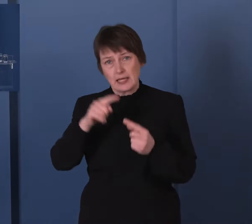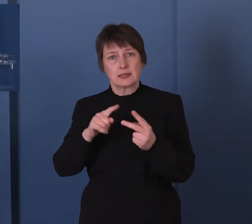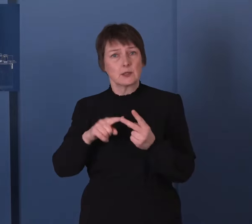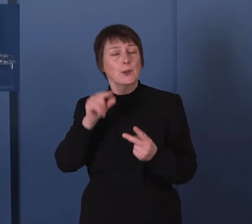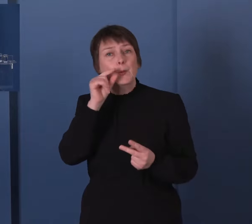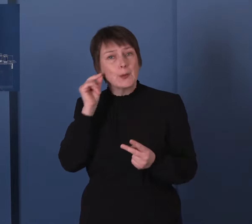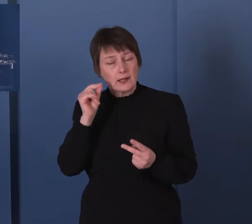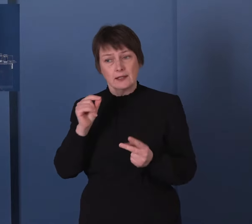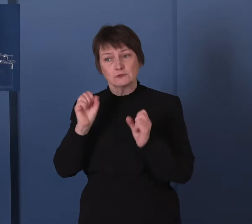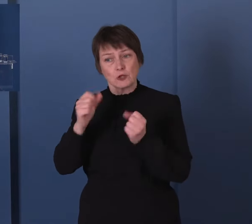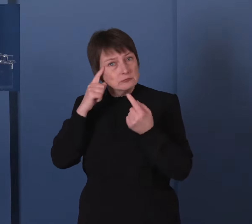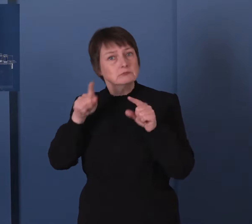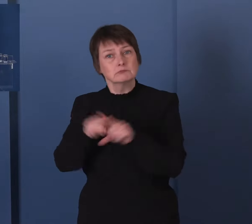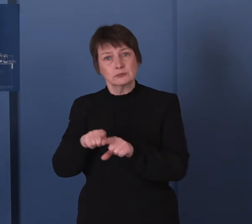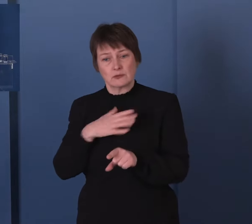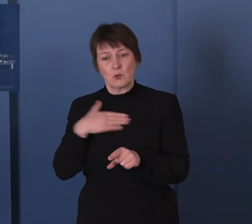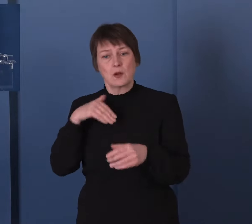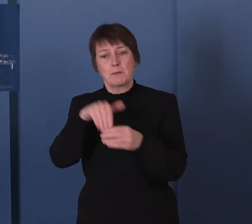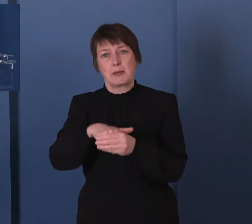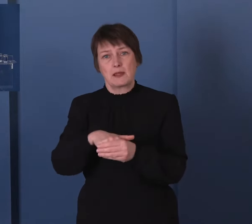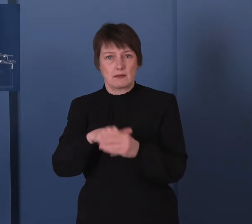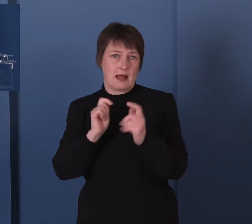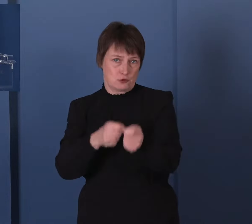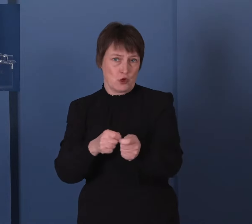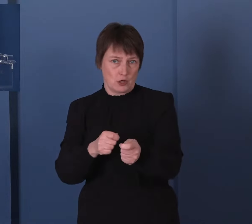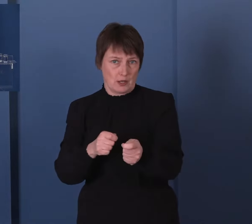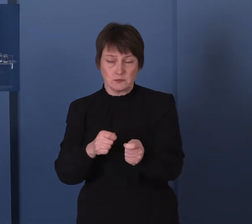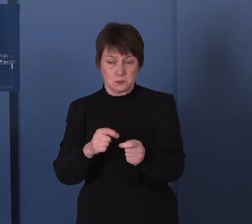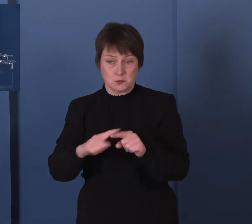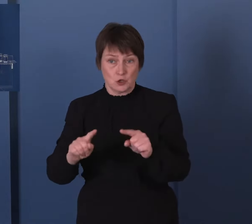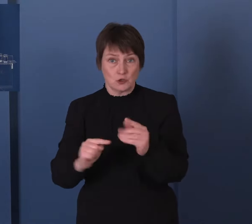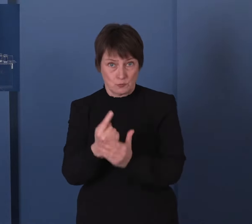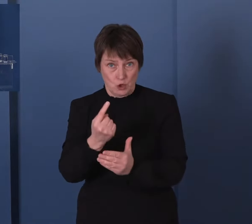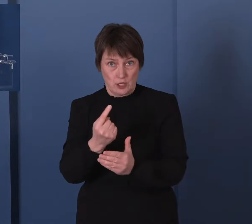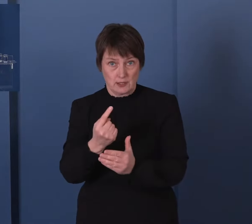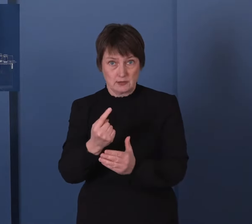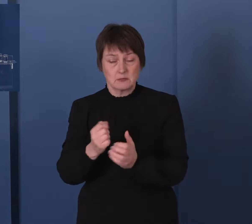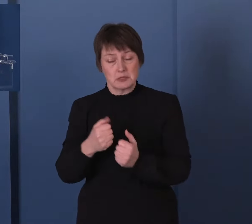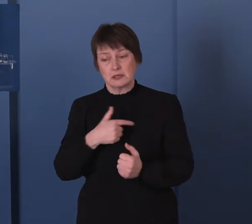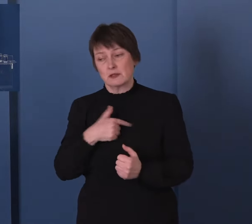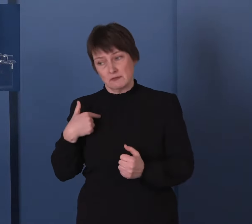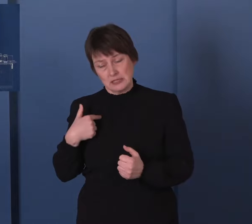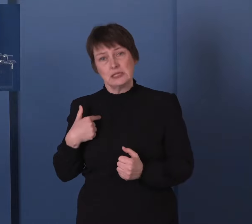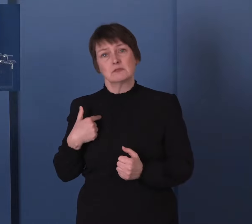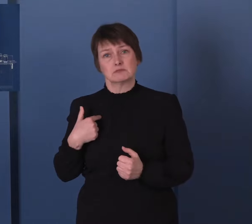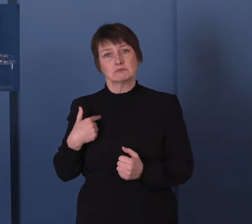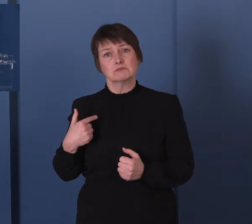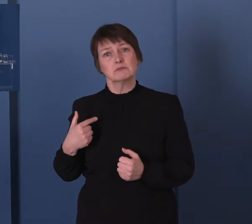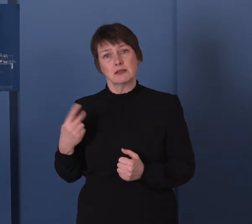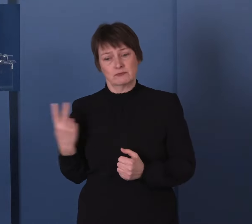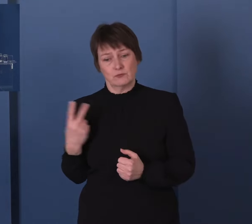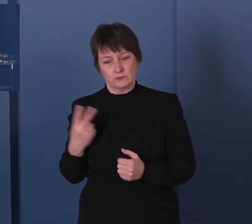as soon as possible. We are in it together, and of course we are keeping very close contact also on the matter.